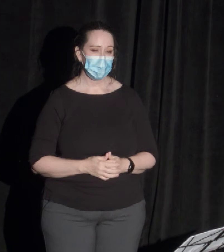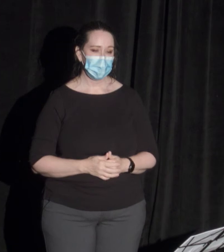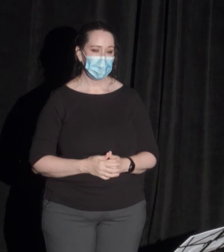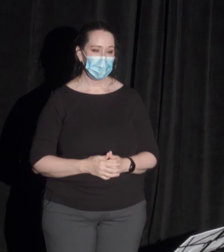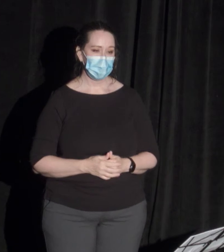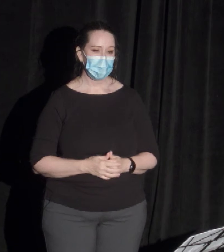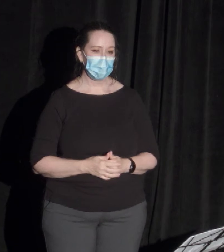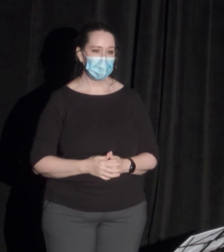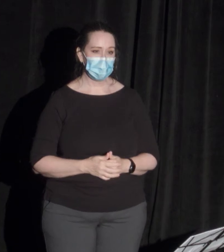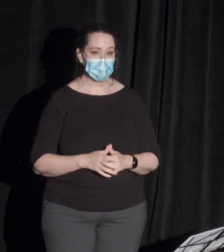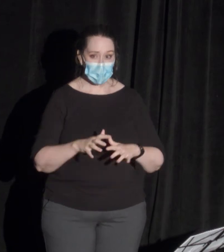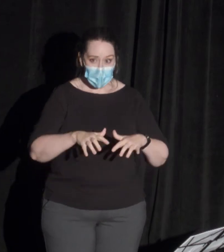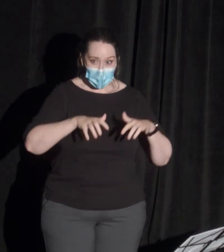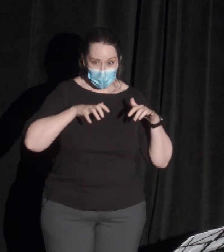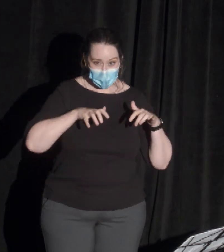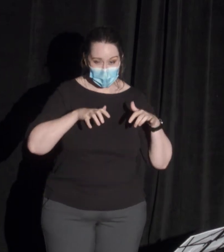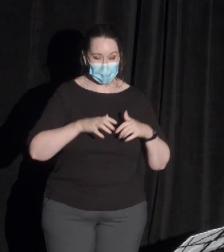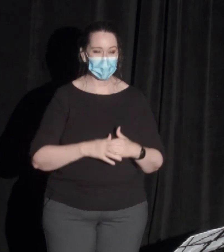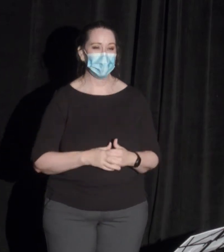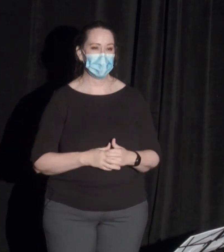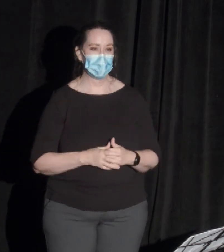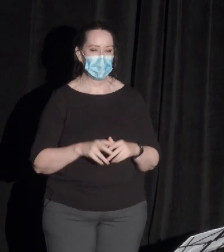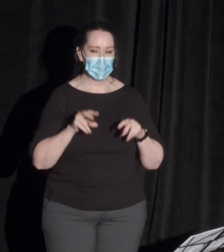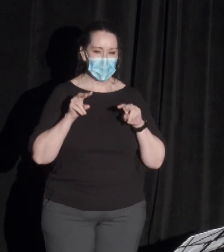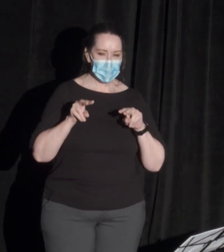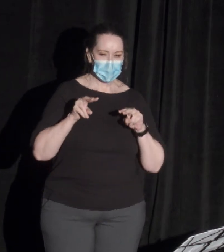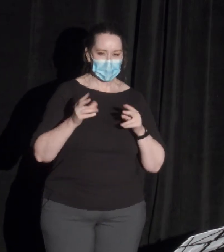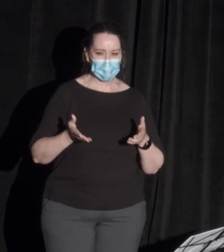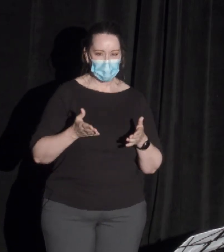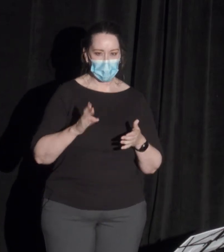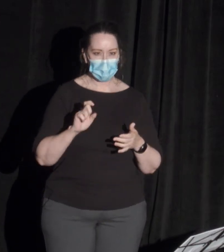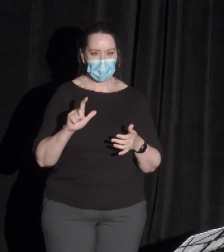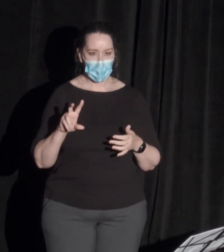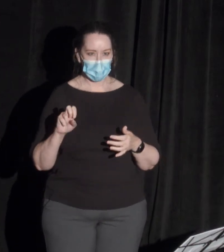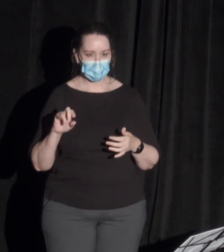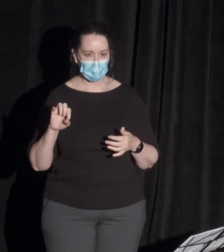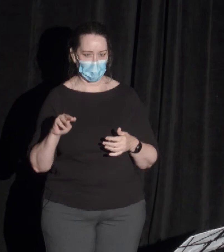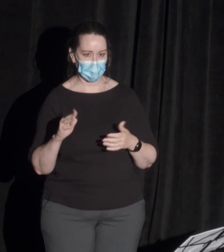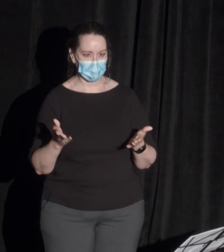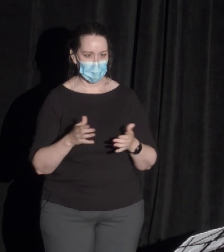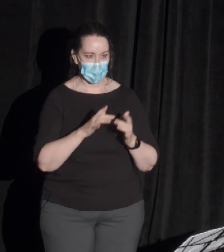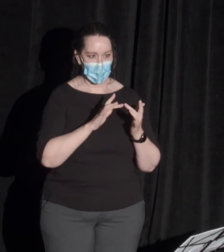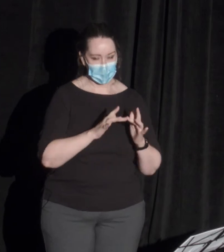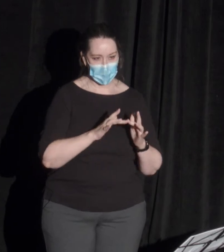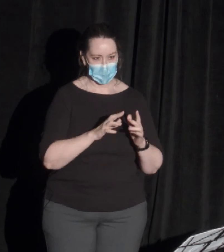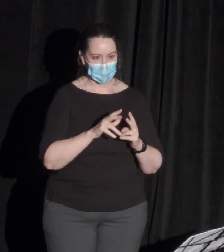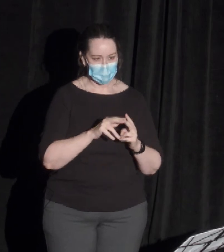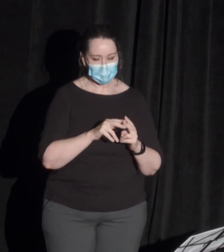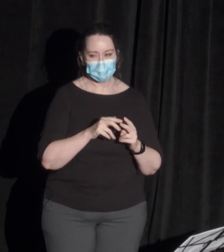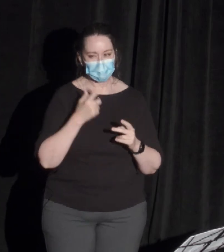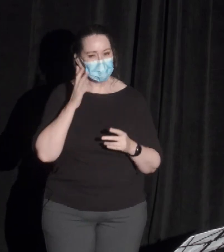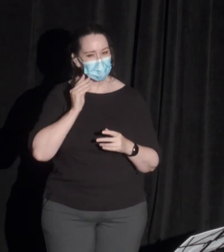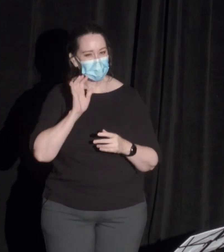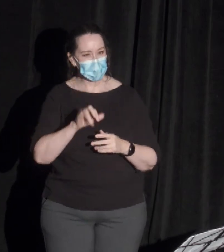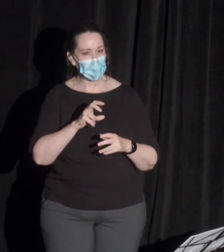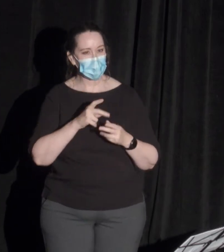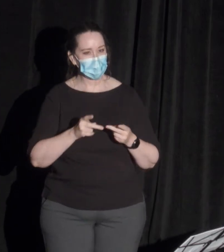To the audience, watching here in the ballroom and online, I've been where you are. I've been a